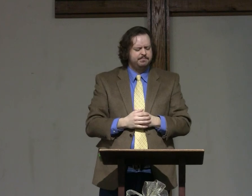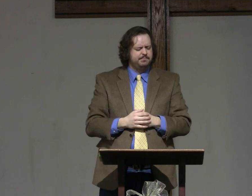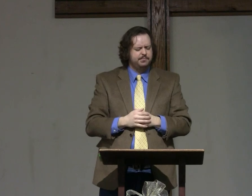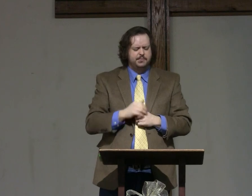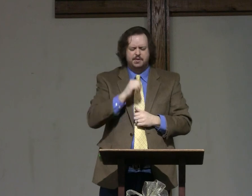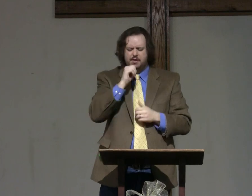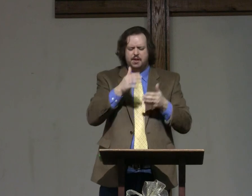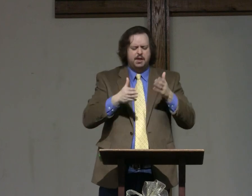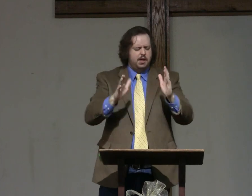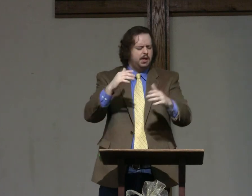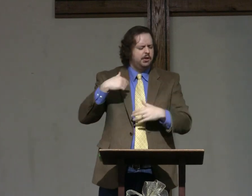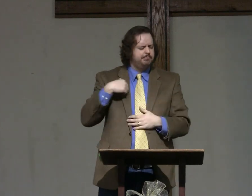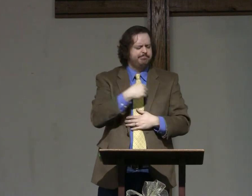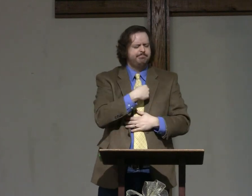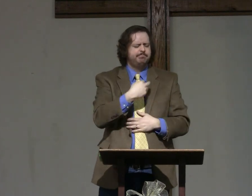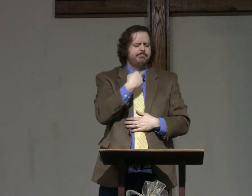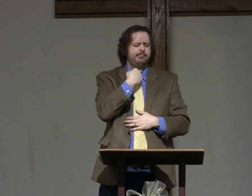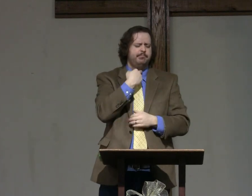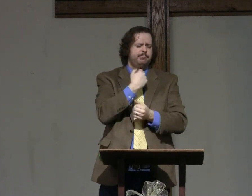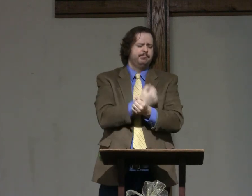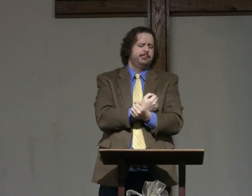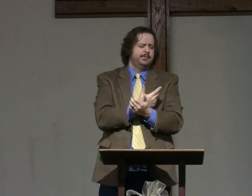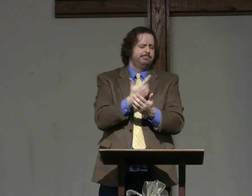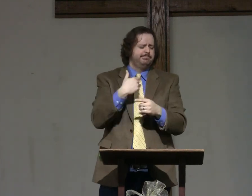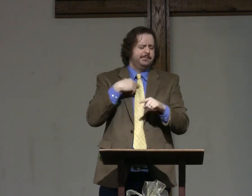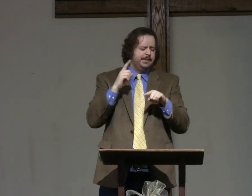to give people a chance to change.